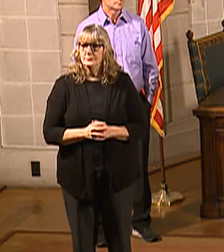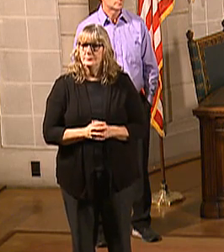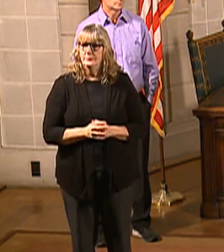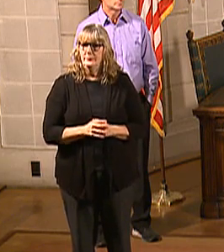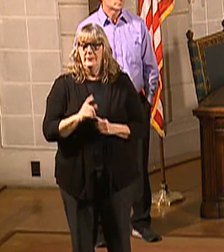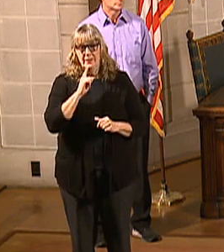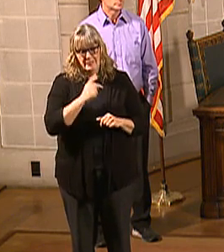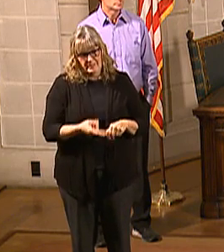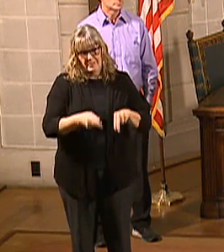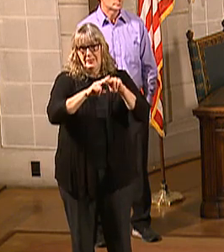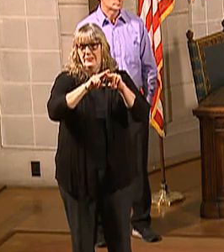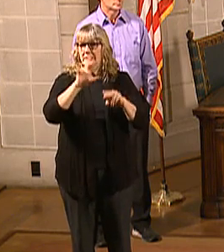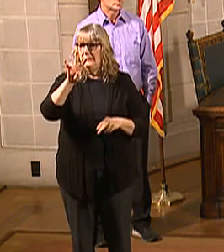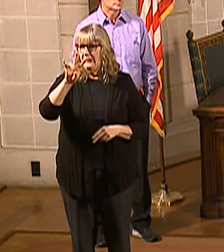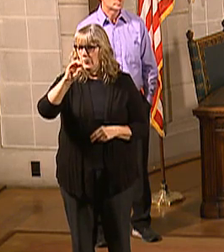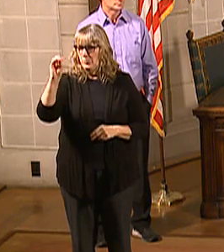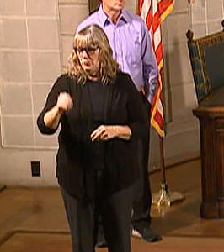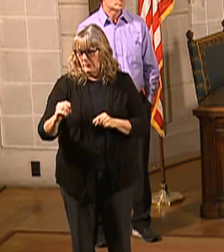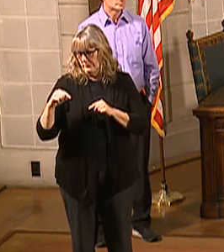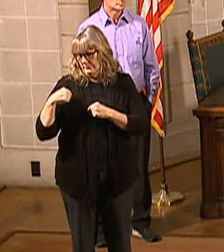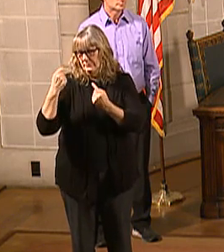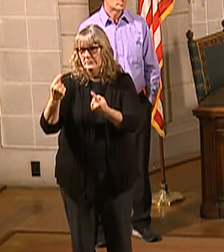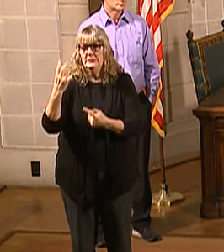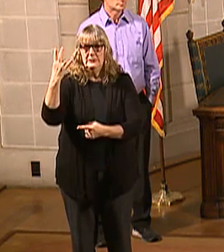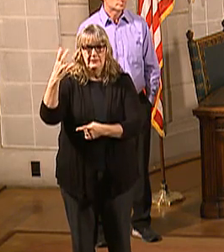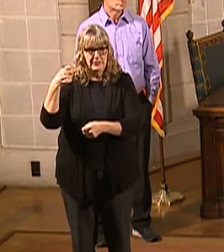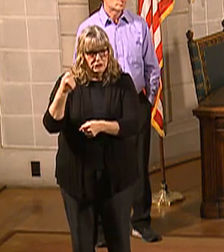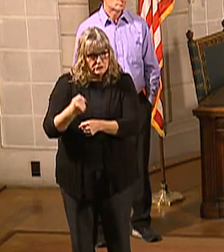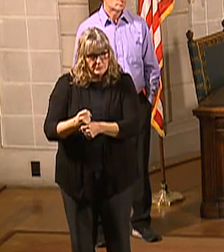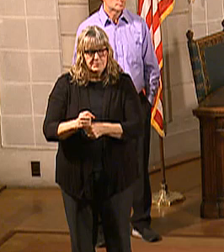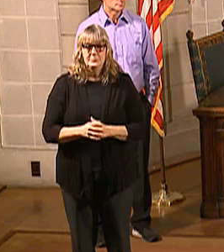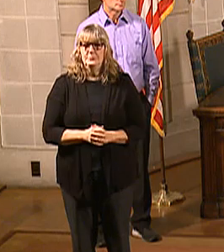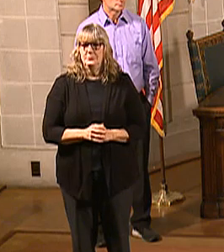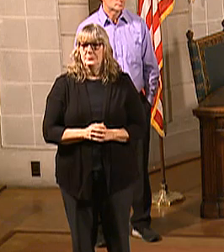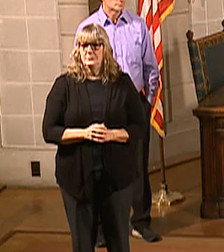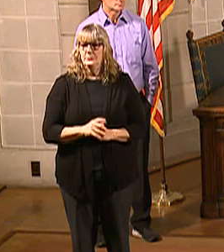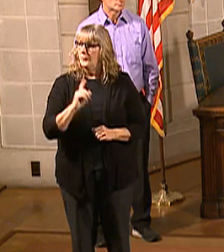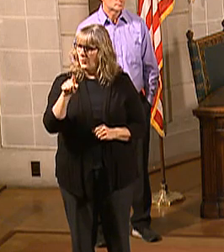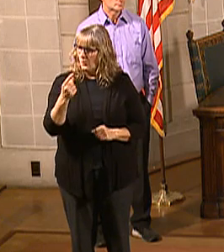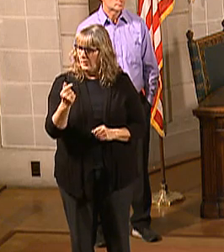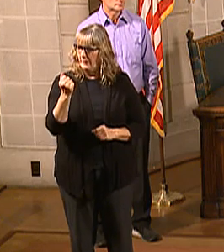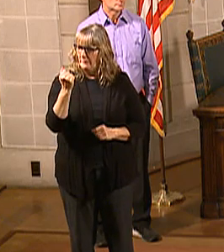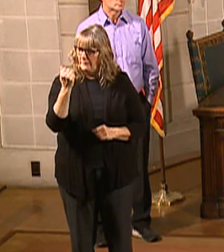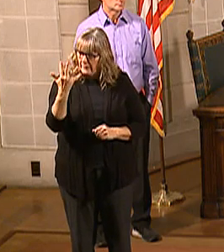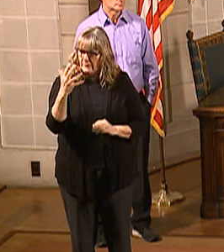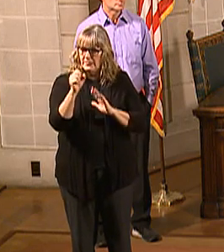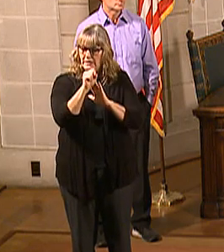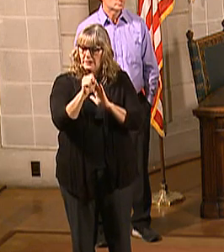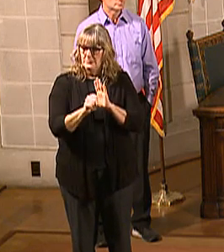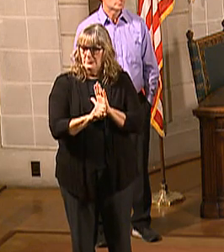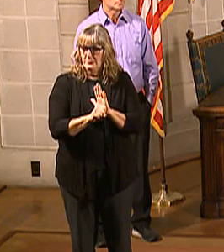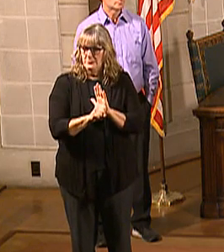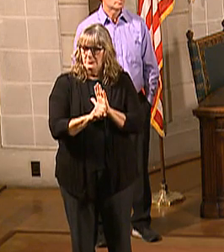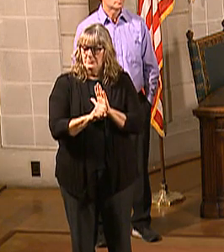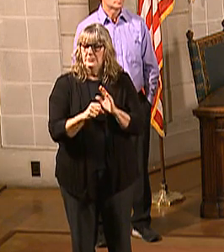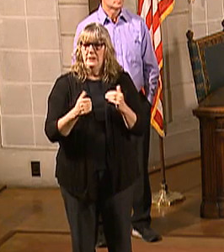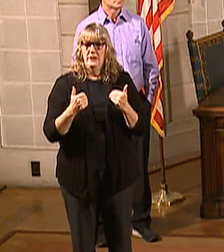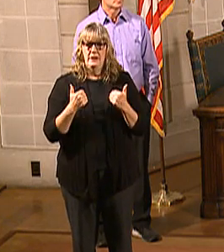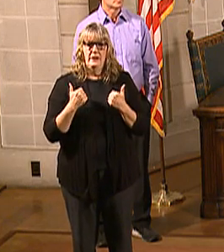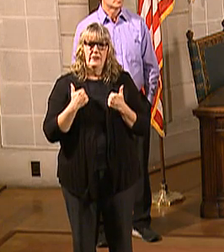up 7% over the past 7 years. Only 15 states